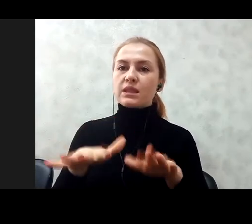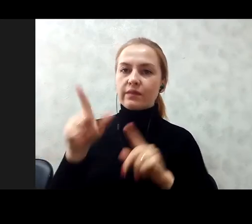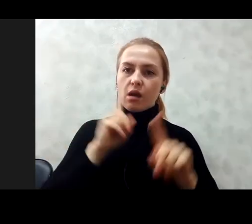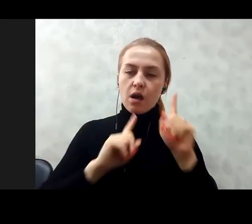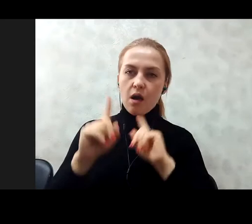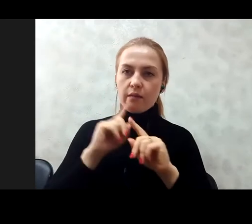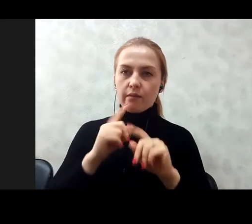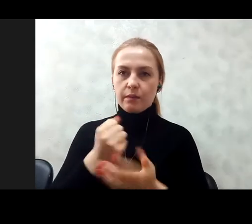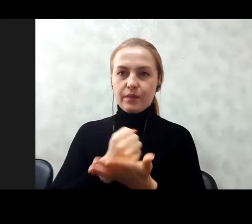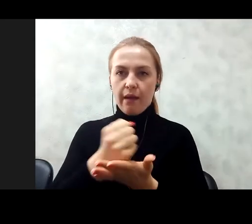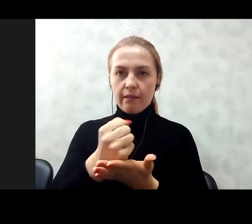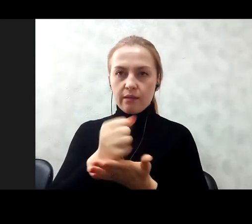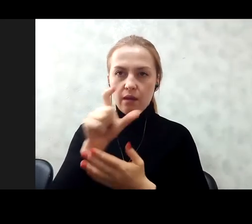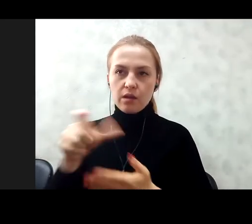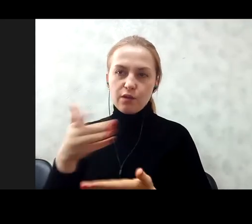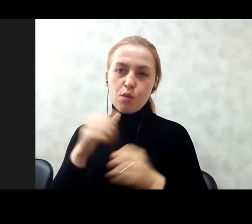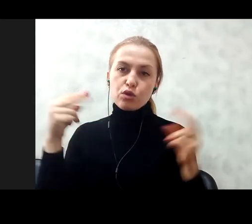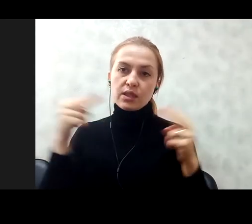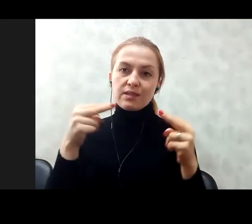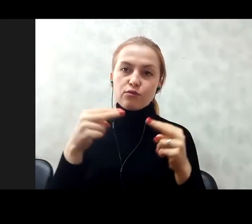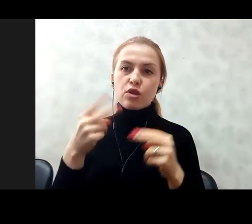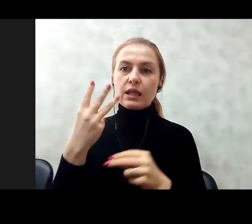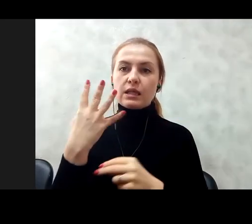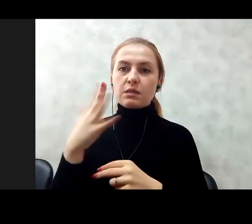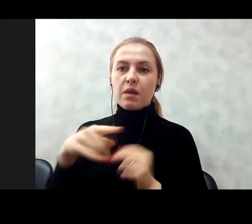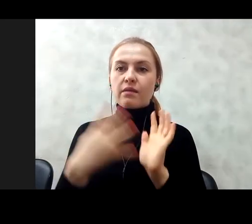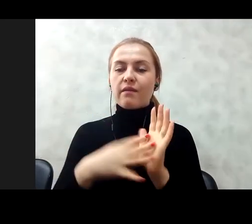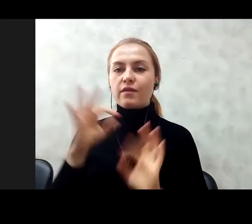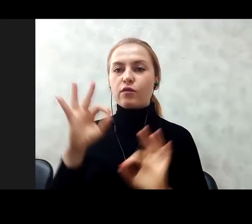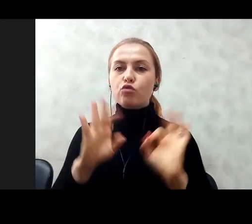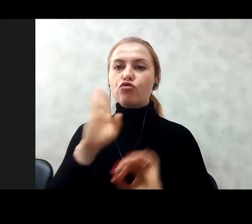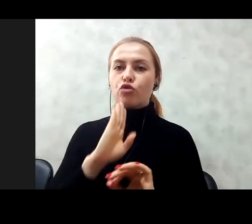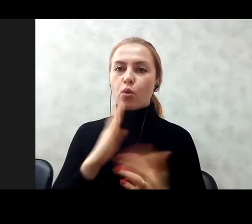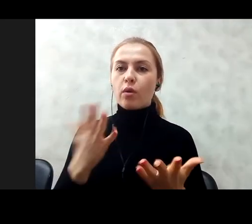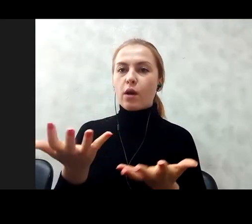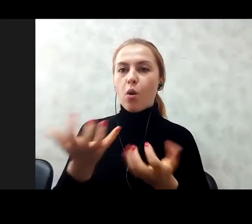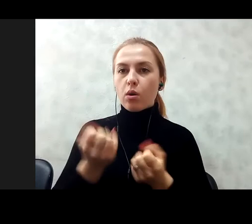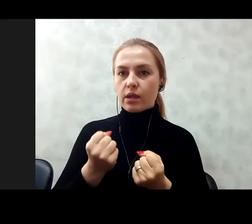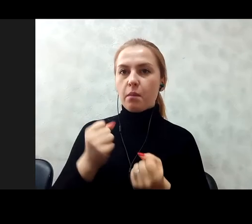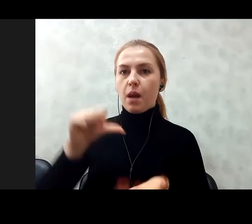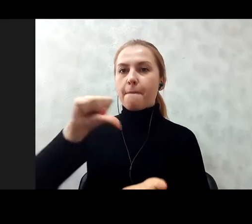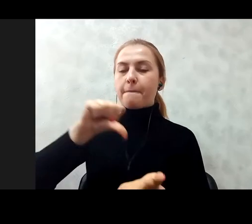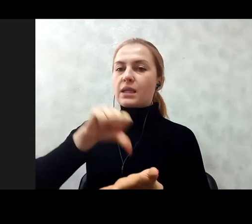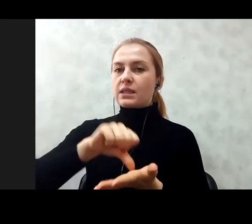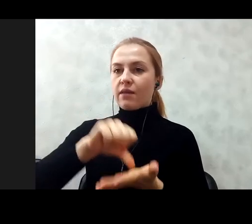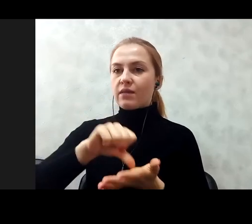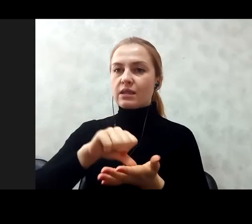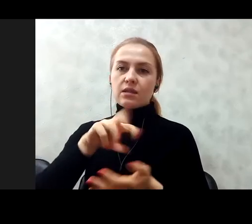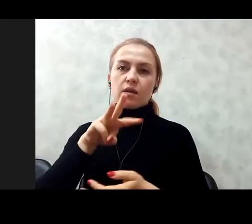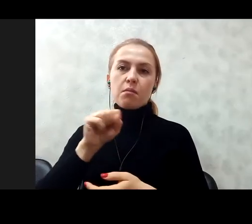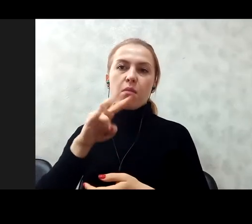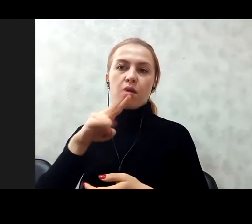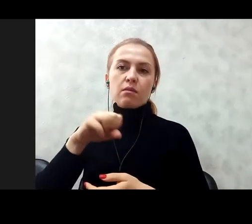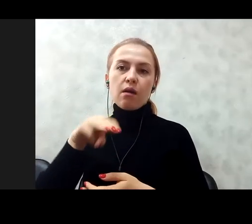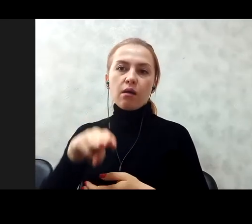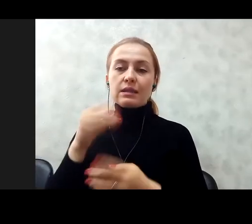see that amongst the candidates elected to local communities, 29.9 are women, and they received